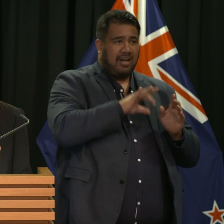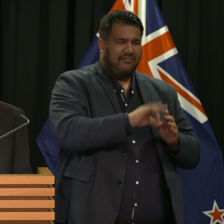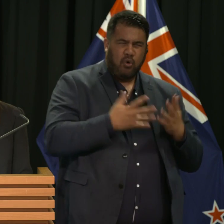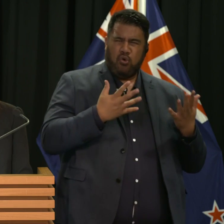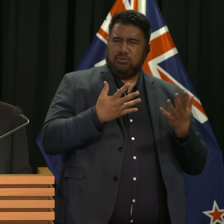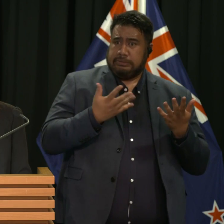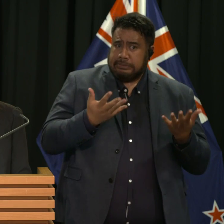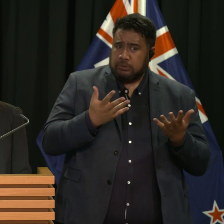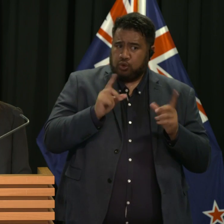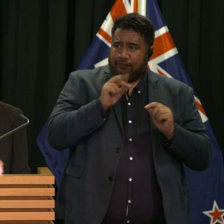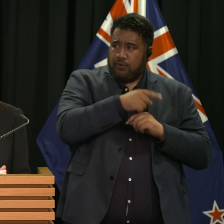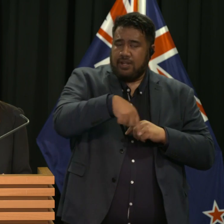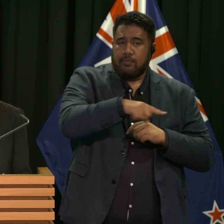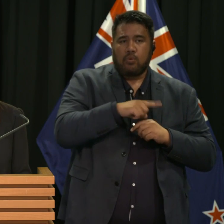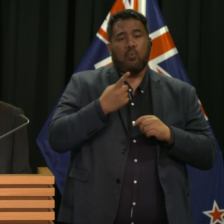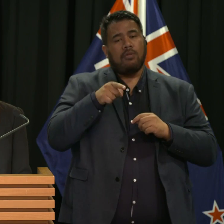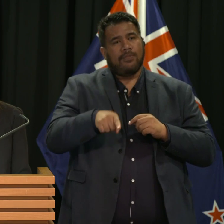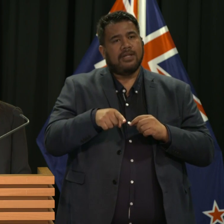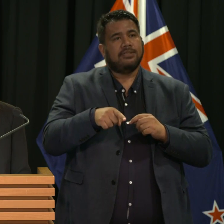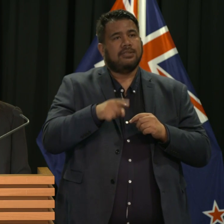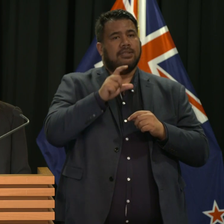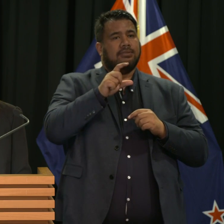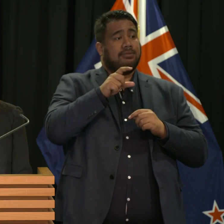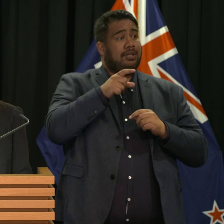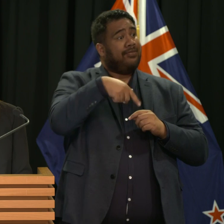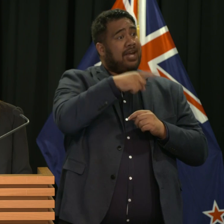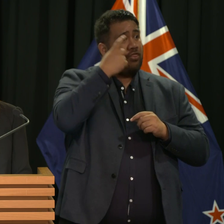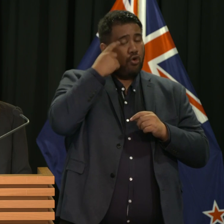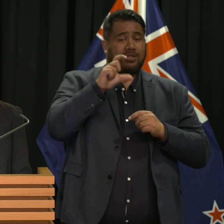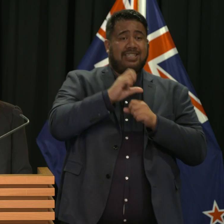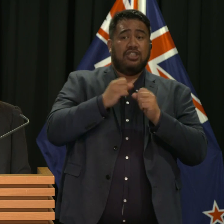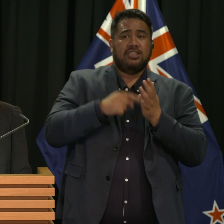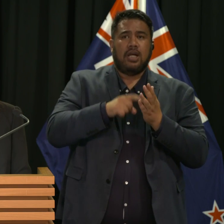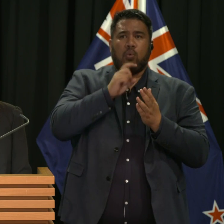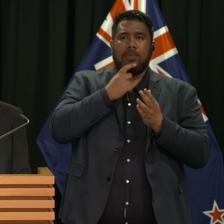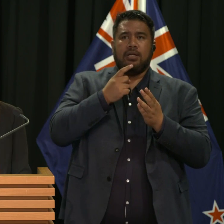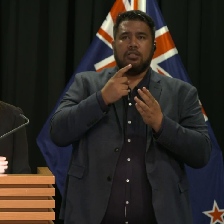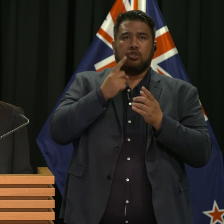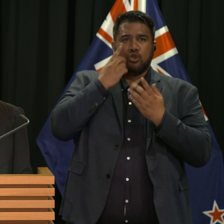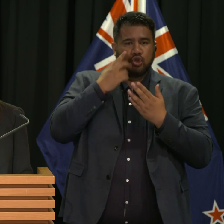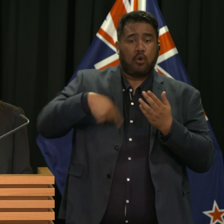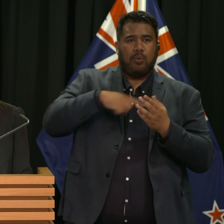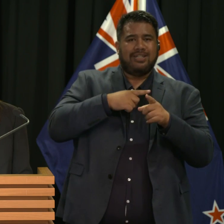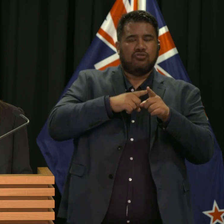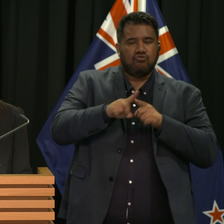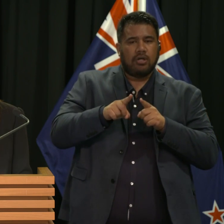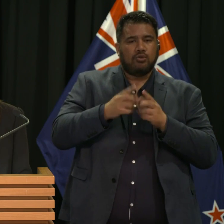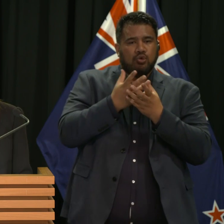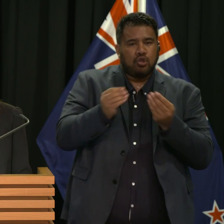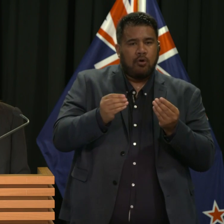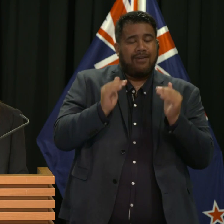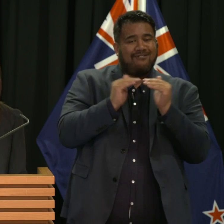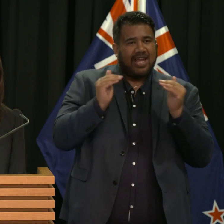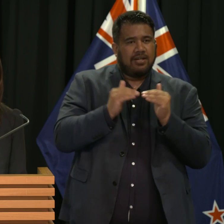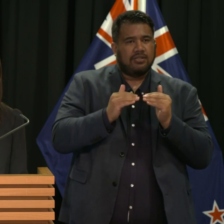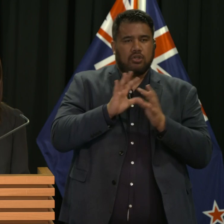was more focused on fairness versus the housing market, they saw this as a response to the fairness debate rather than the housing debate. However,